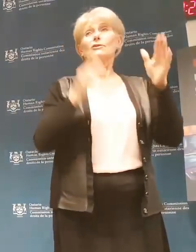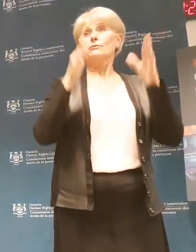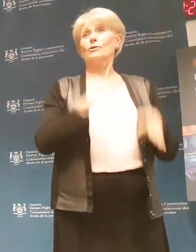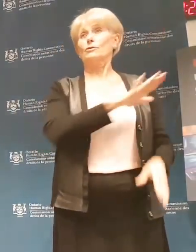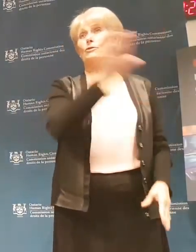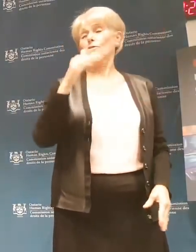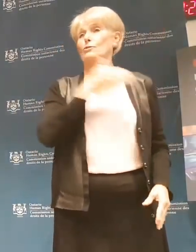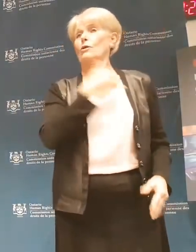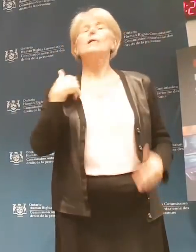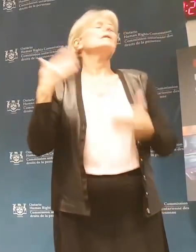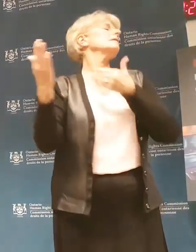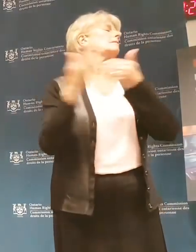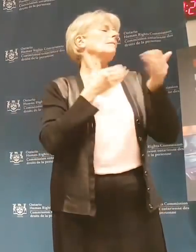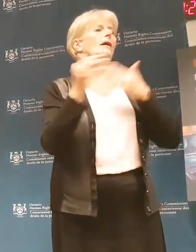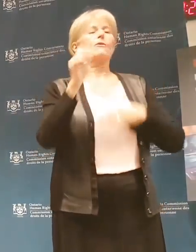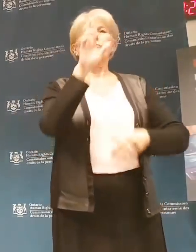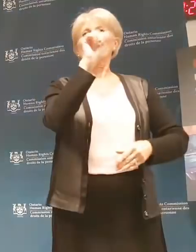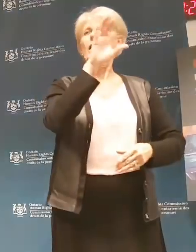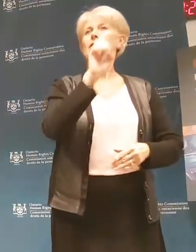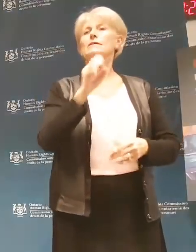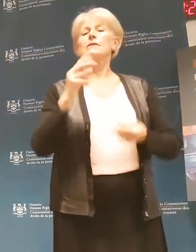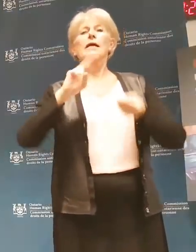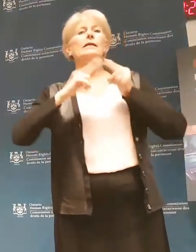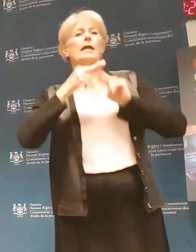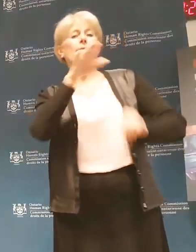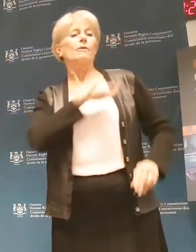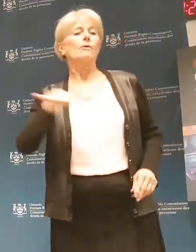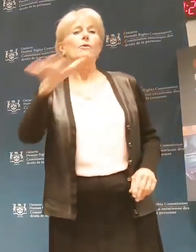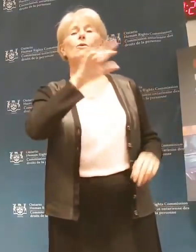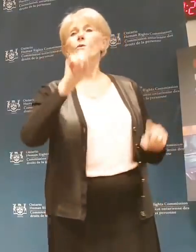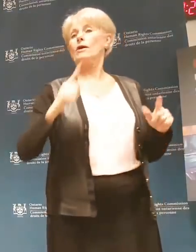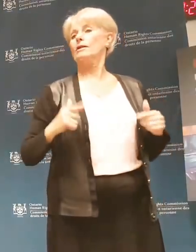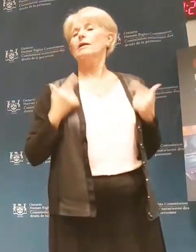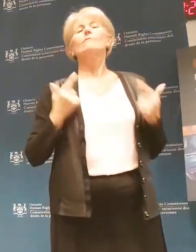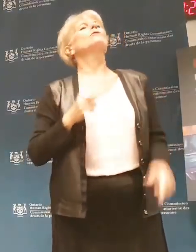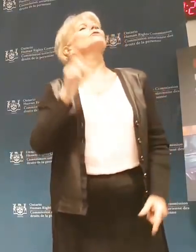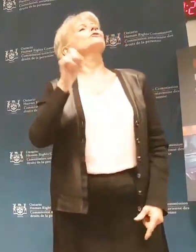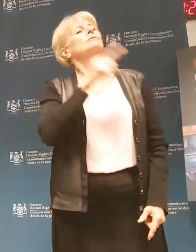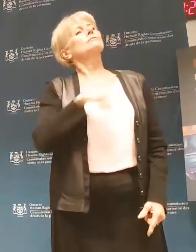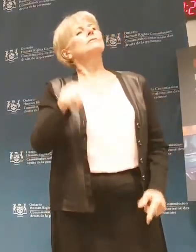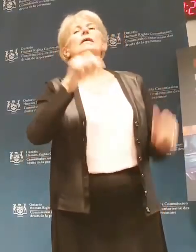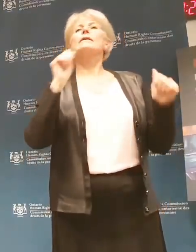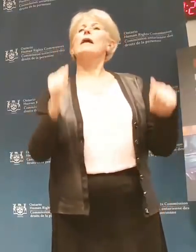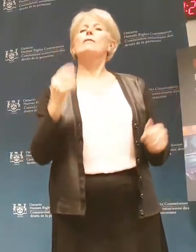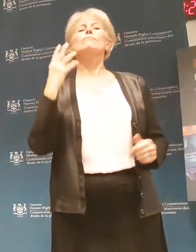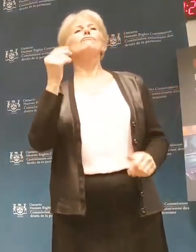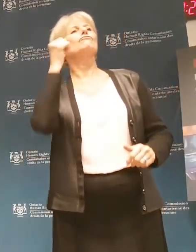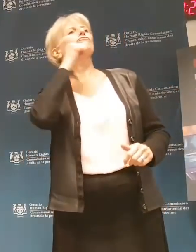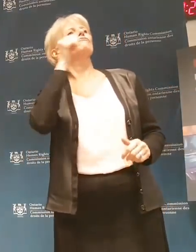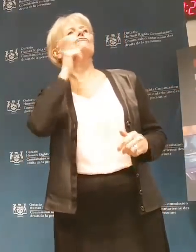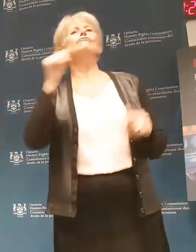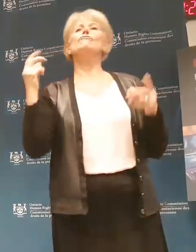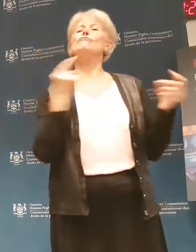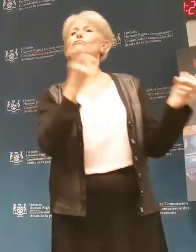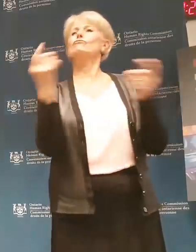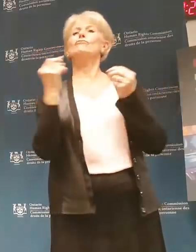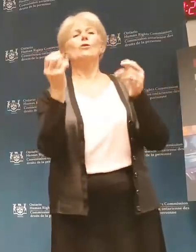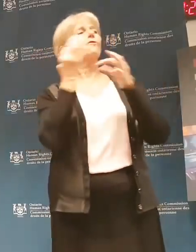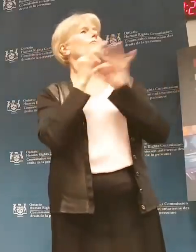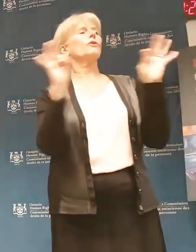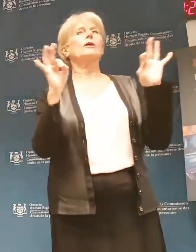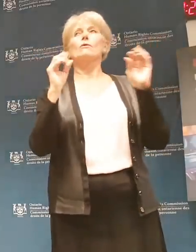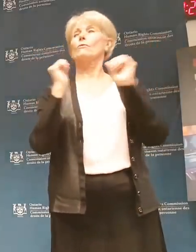Toronto, regardless of their race or the neighborhood they live in, should be able to go about their daily life free